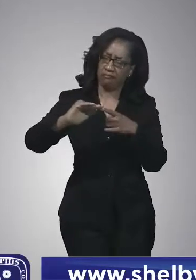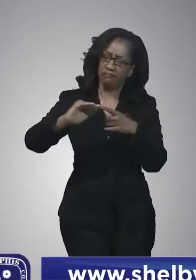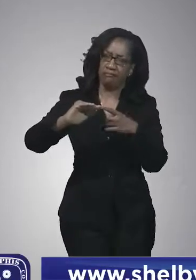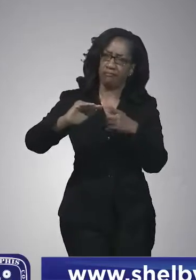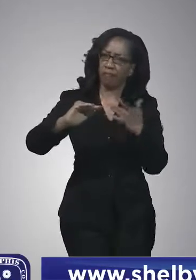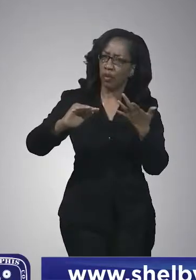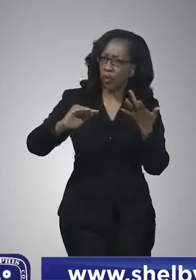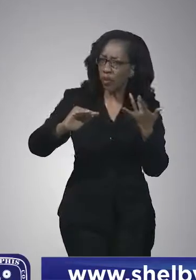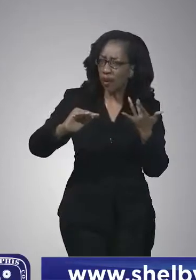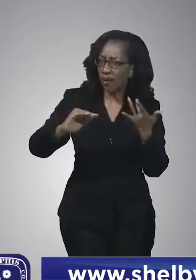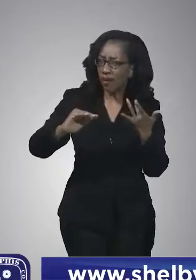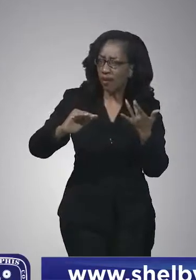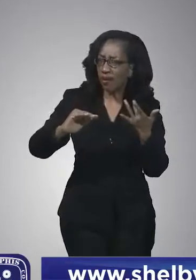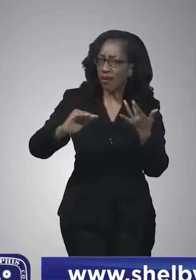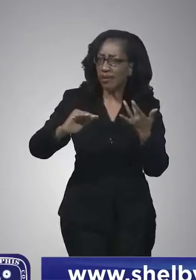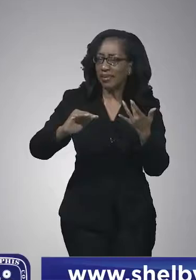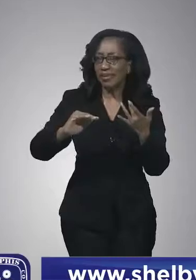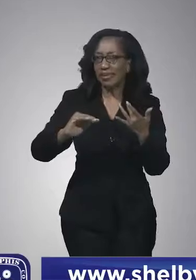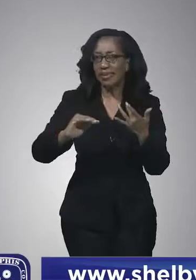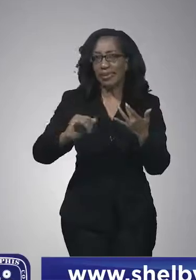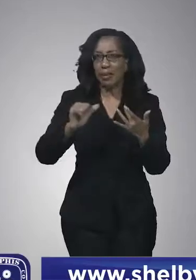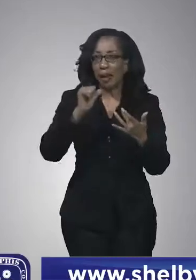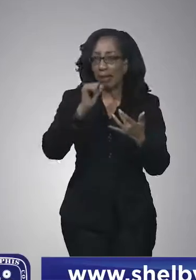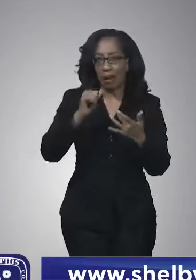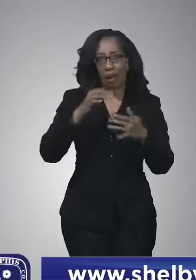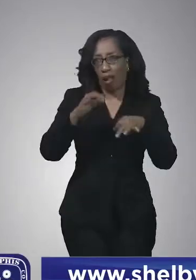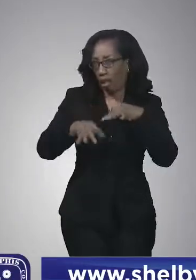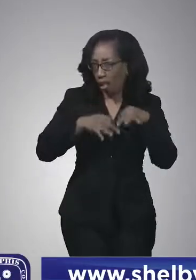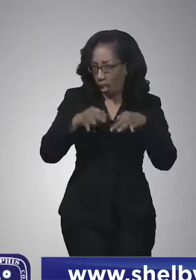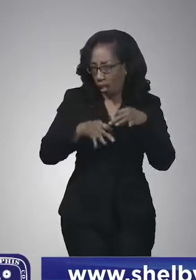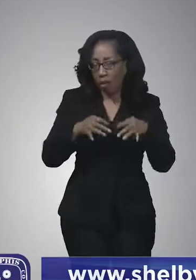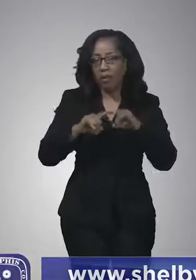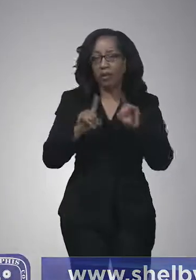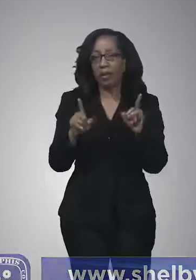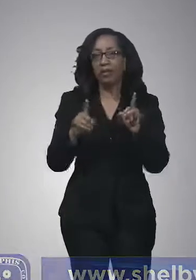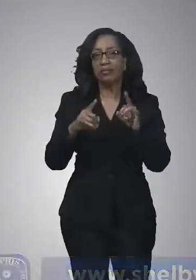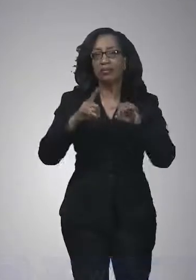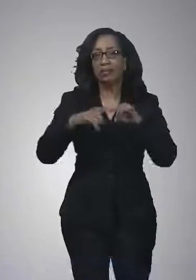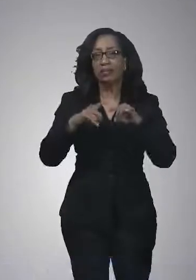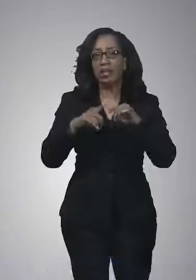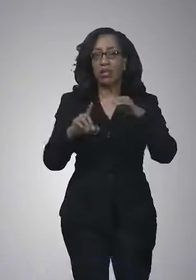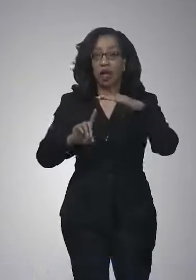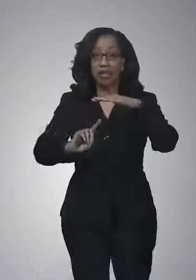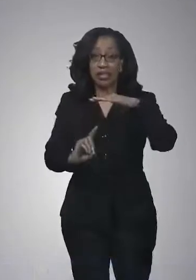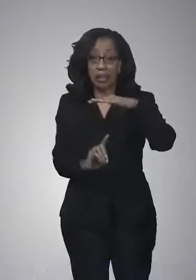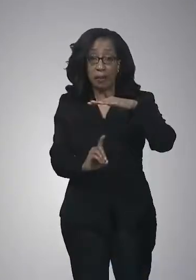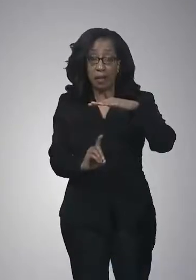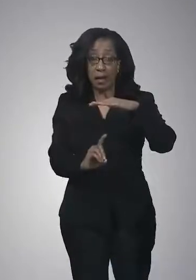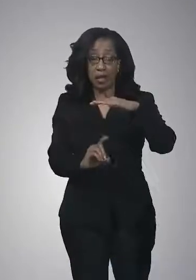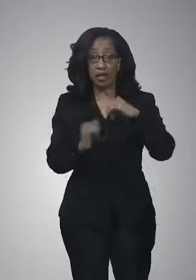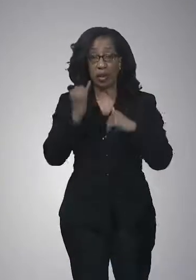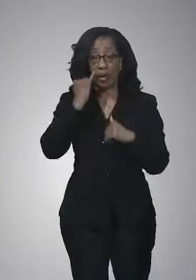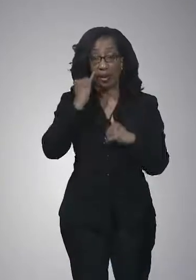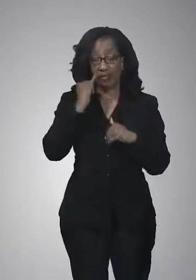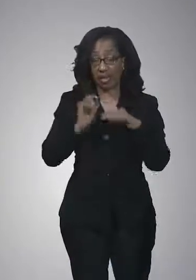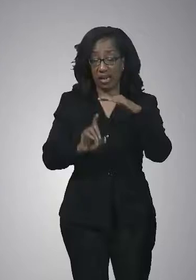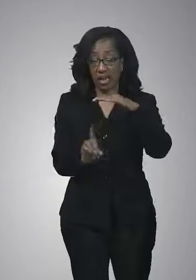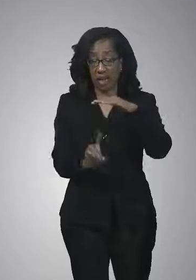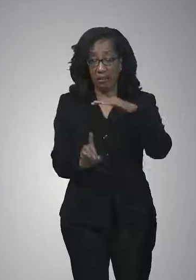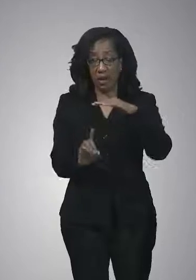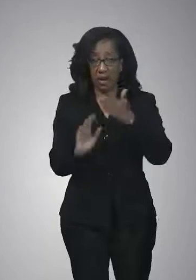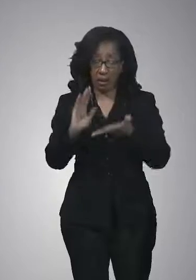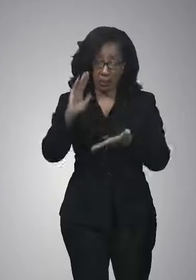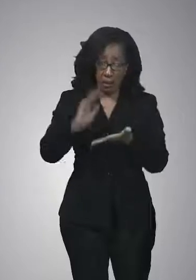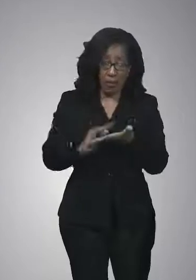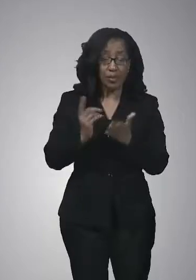with, not to get too far in the weeds, with what the denominator is. So if the denominator is smaller, then sometimes